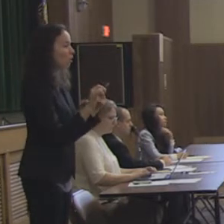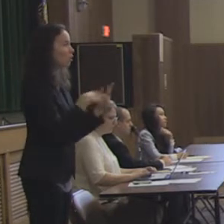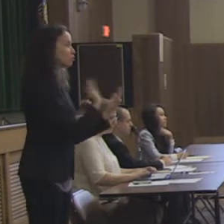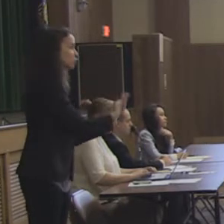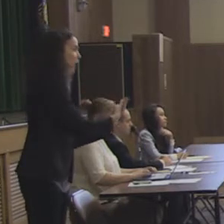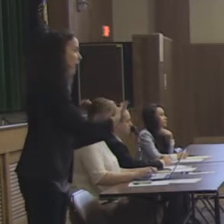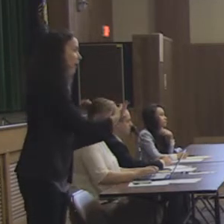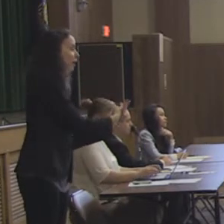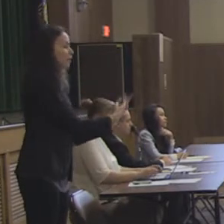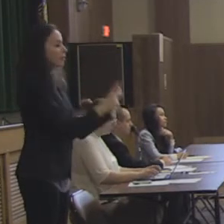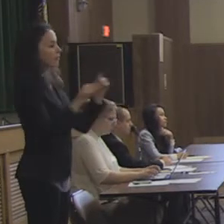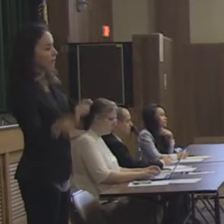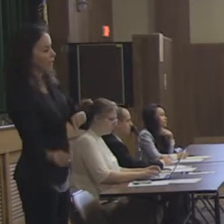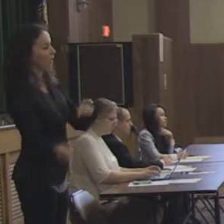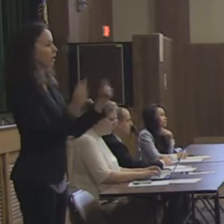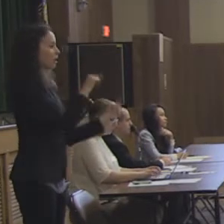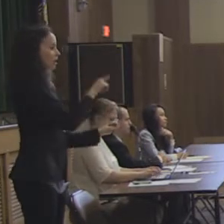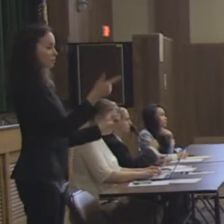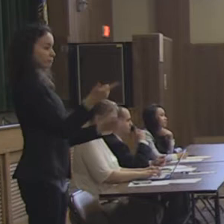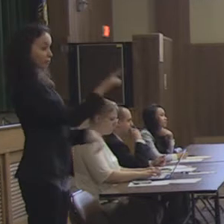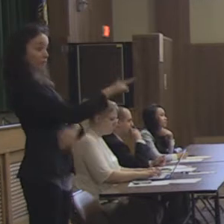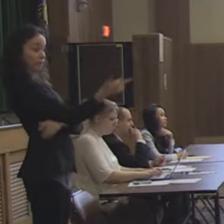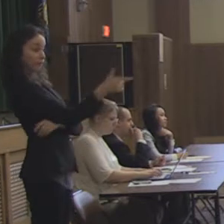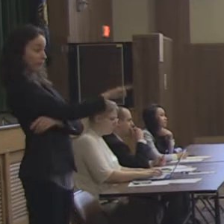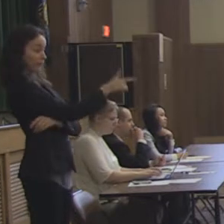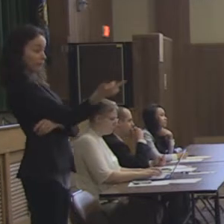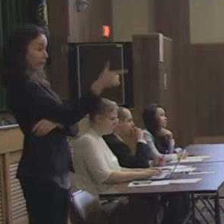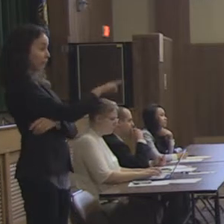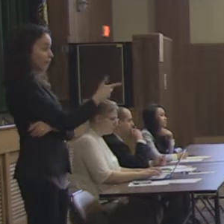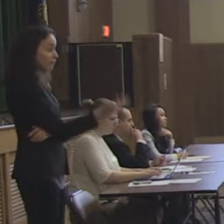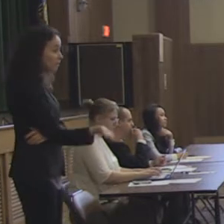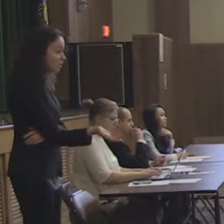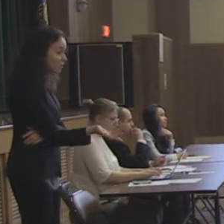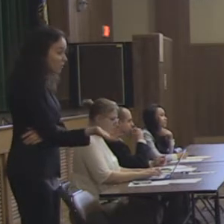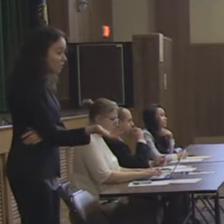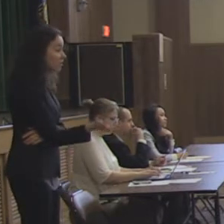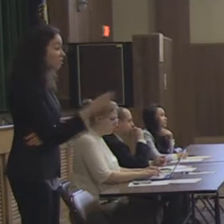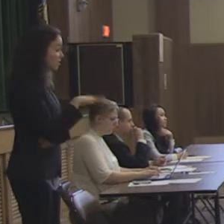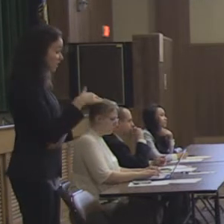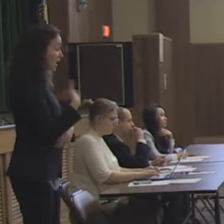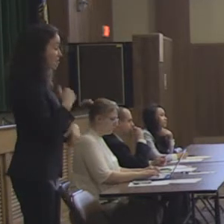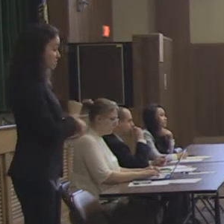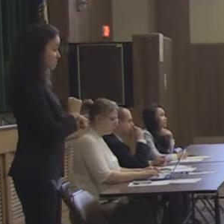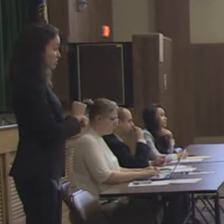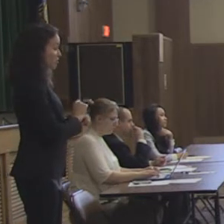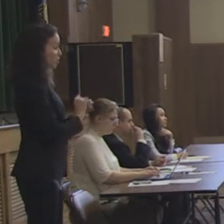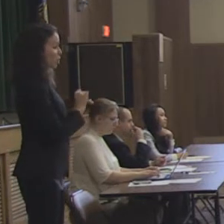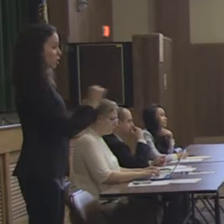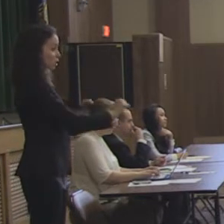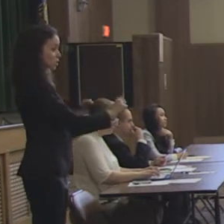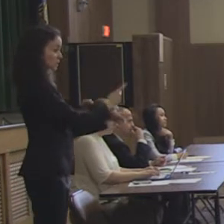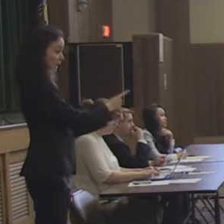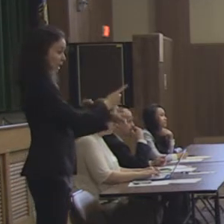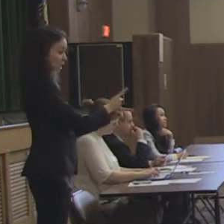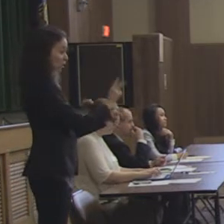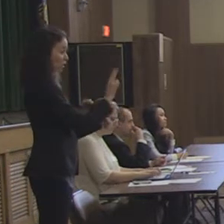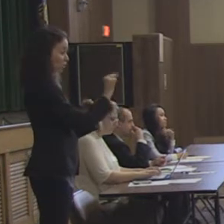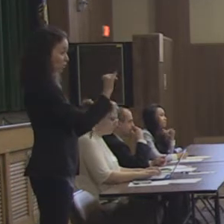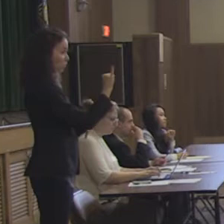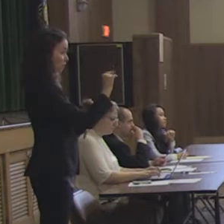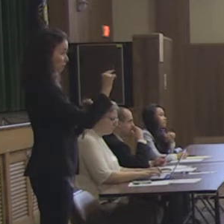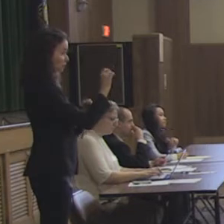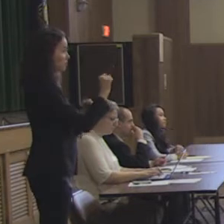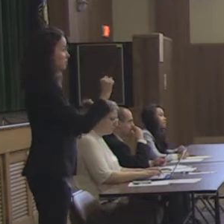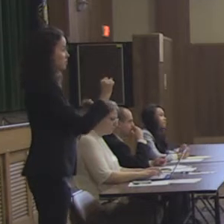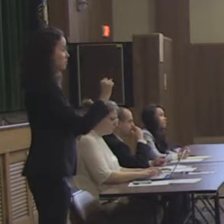us. Now, we had long-term care units. And so people were